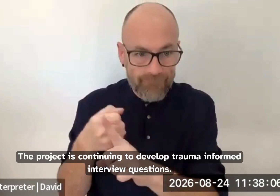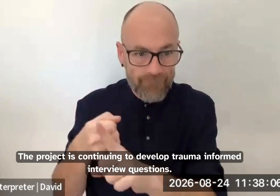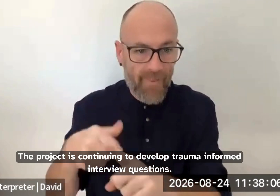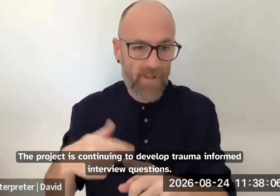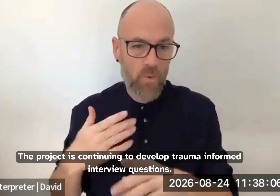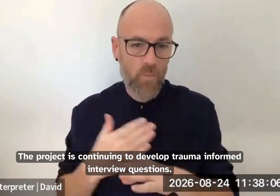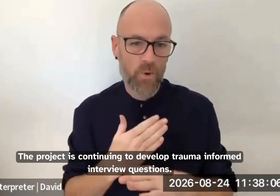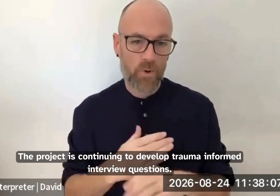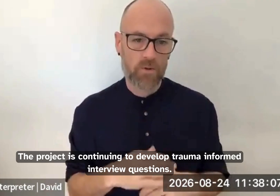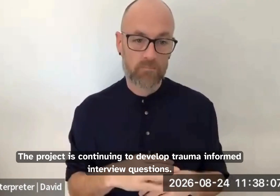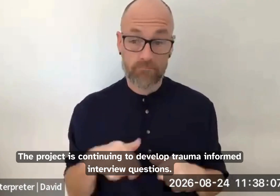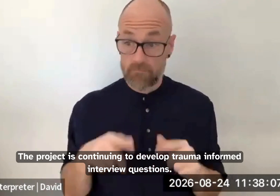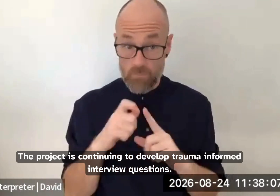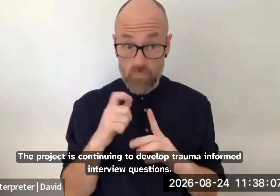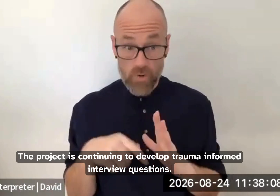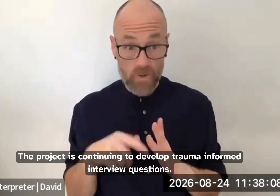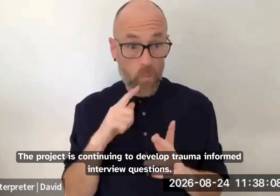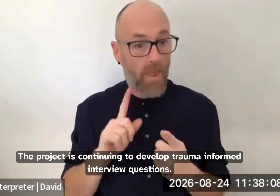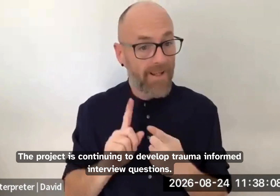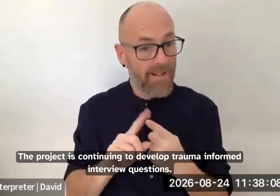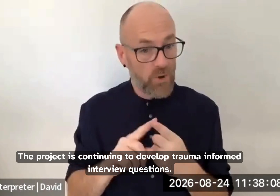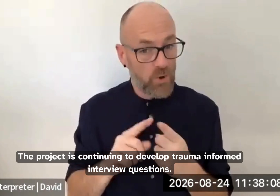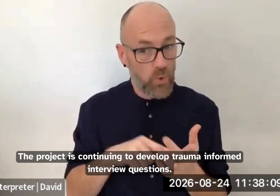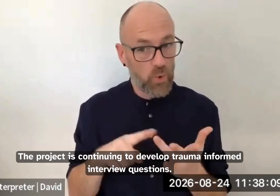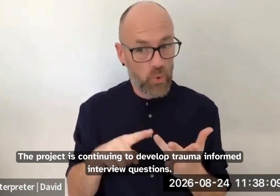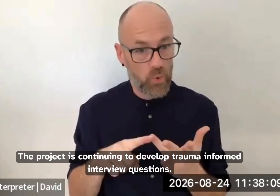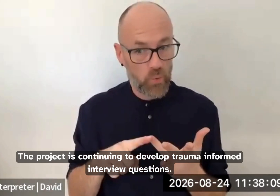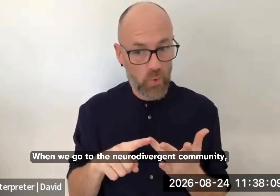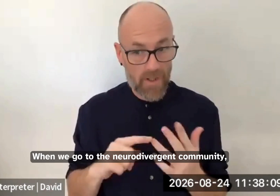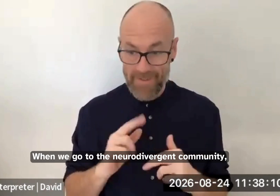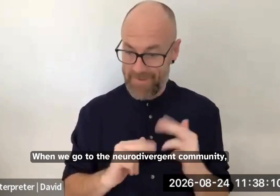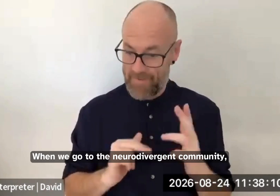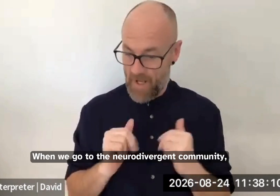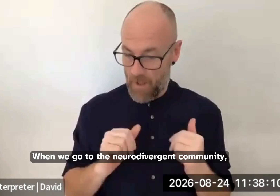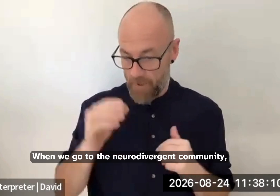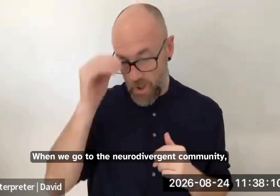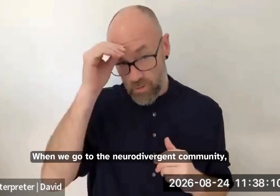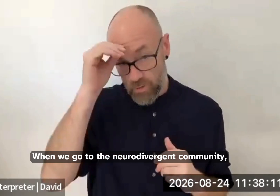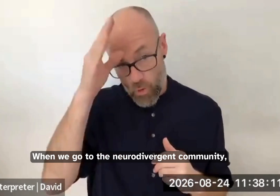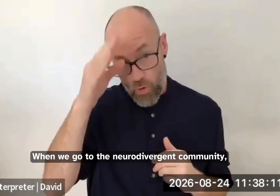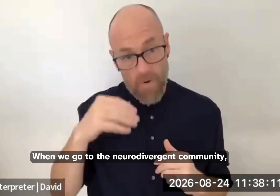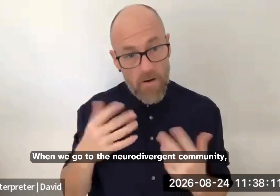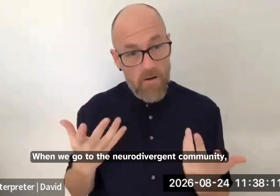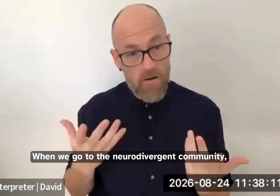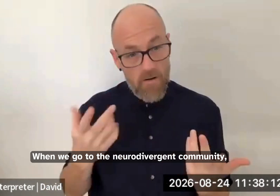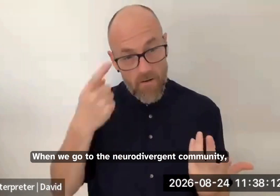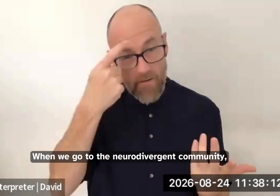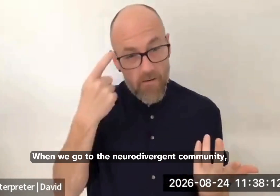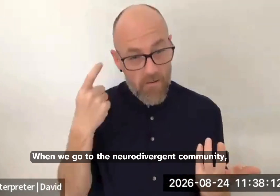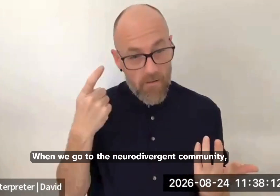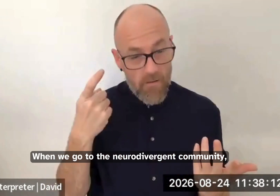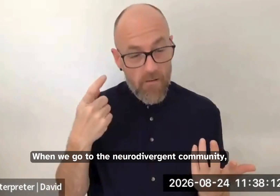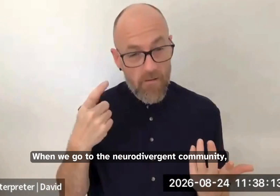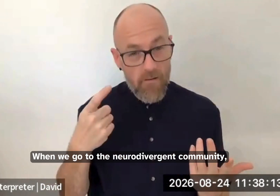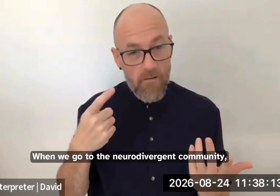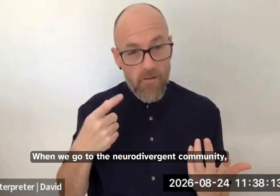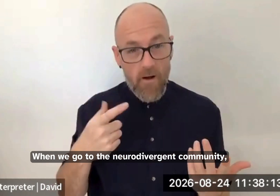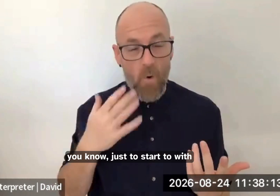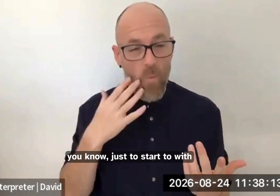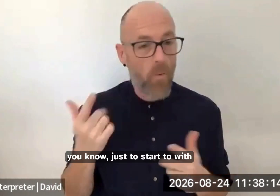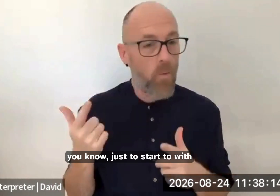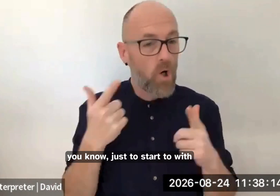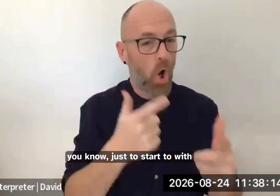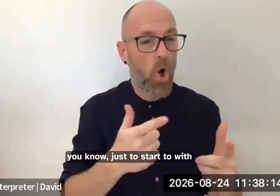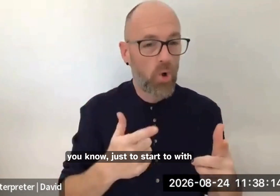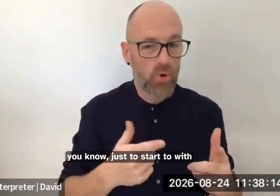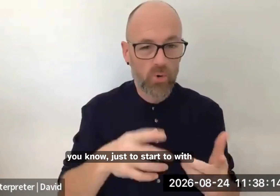The project is continuing to develop trauma-informed interview questions when we go to the neurodivergent